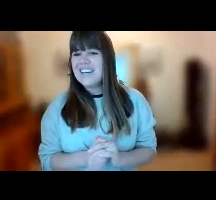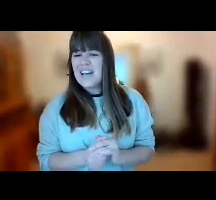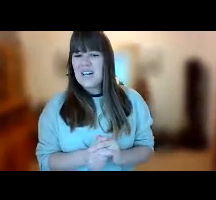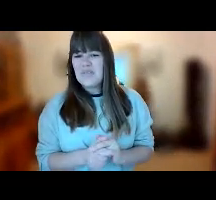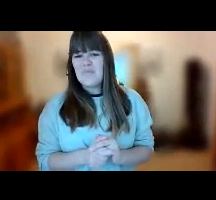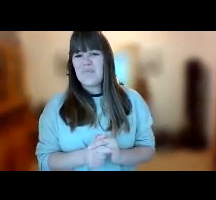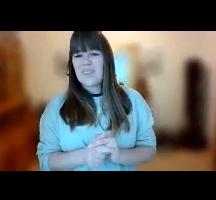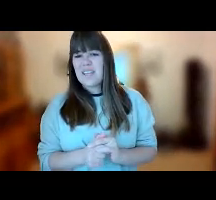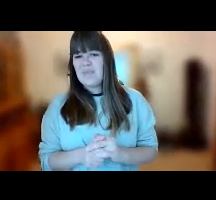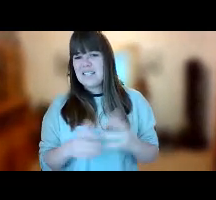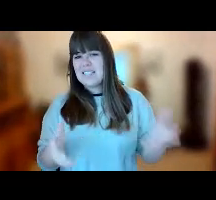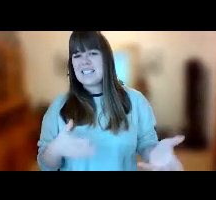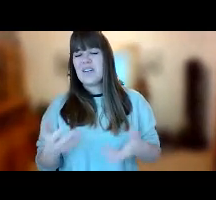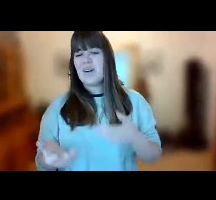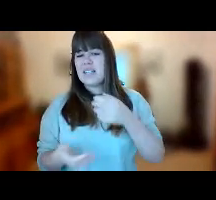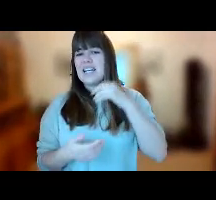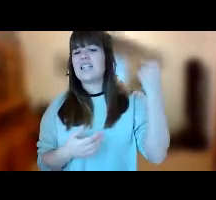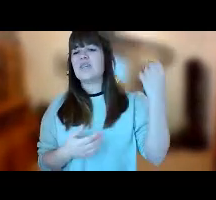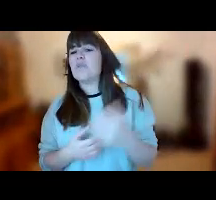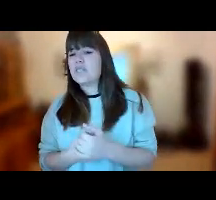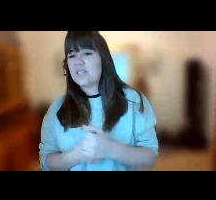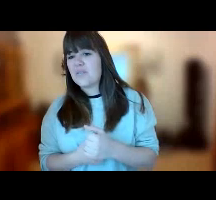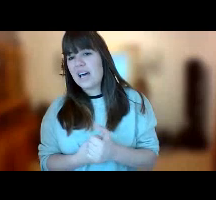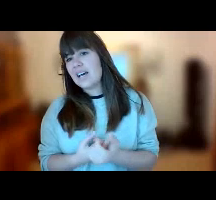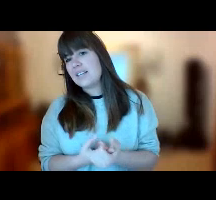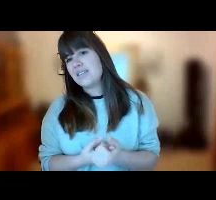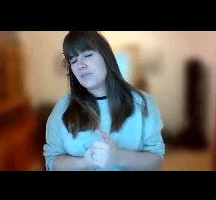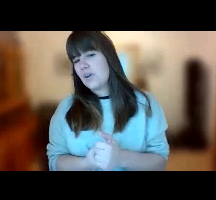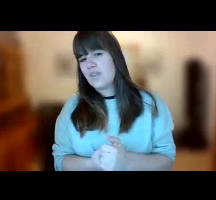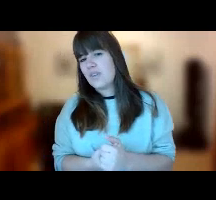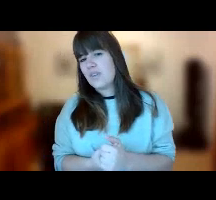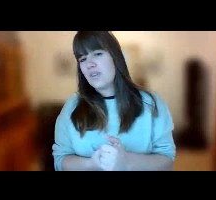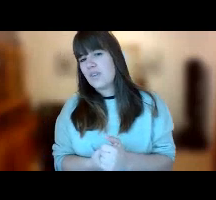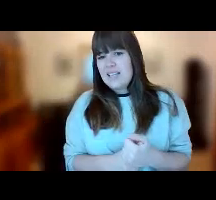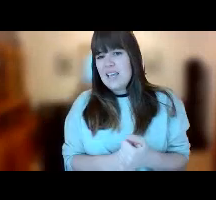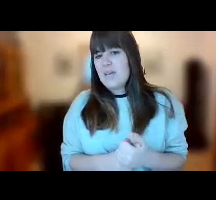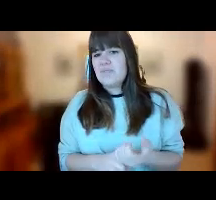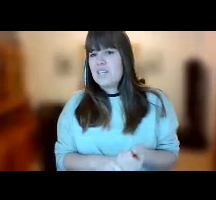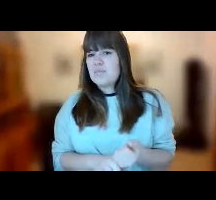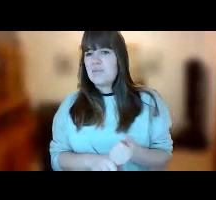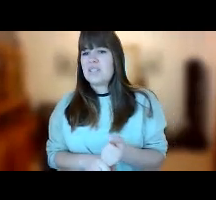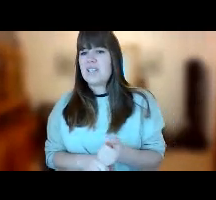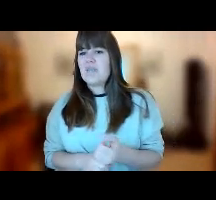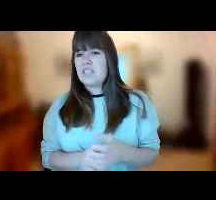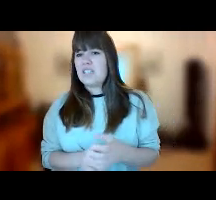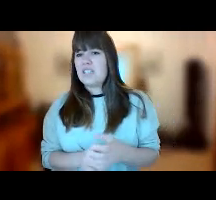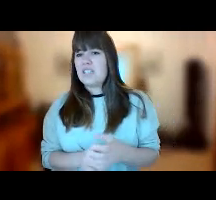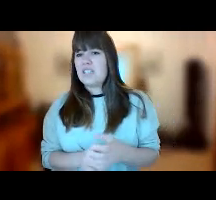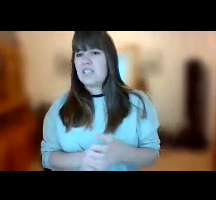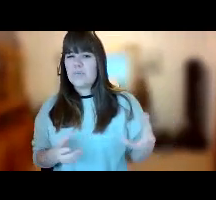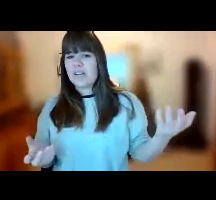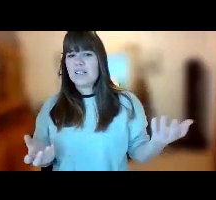to places to understand the importance of that. And I think, yeah, really important that we do that advocacy work in the